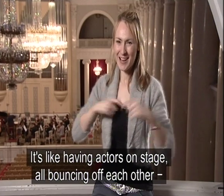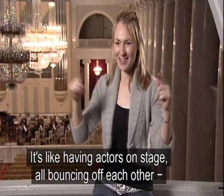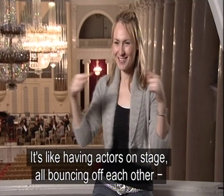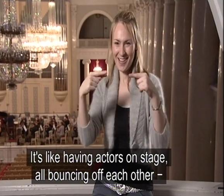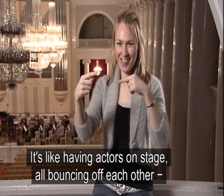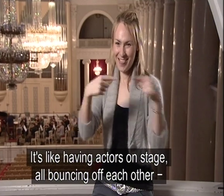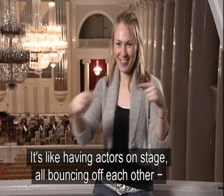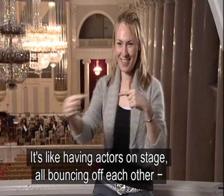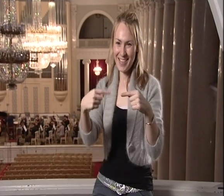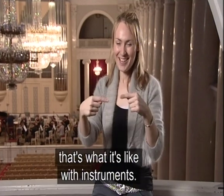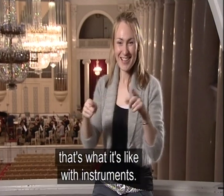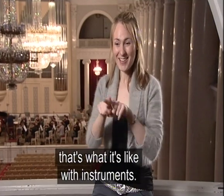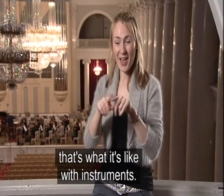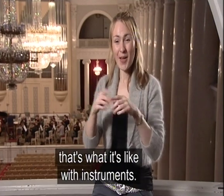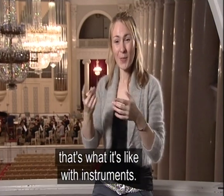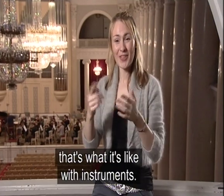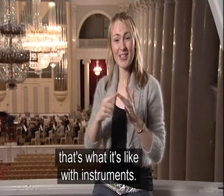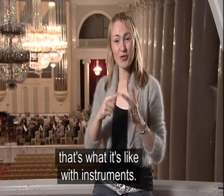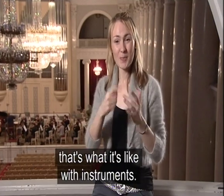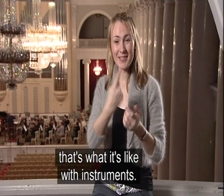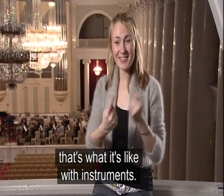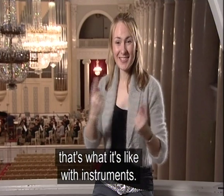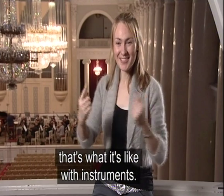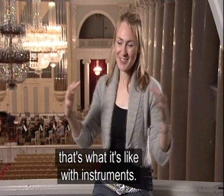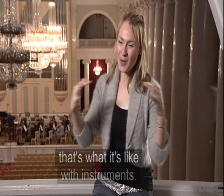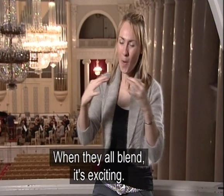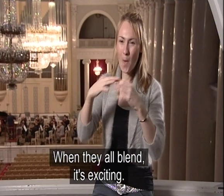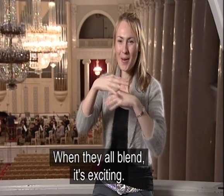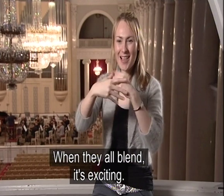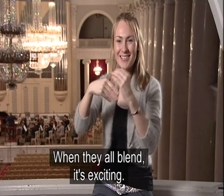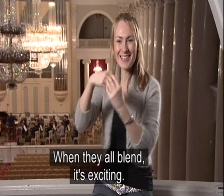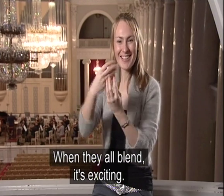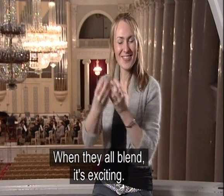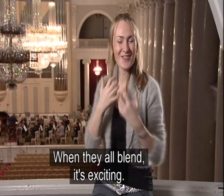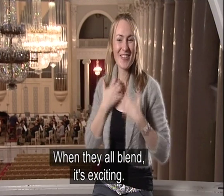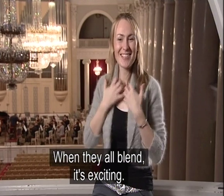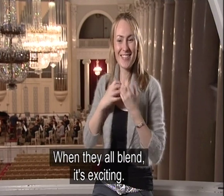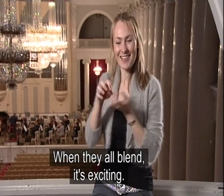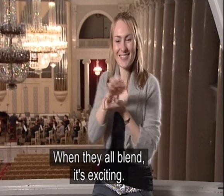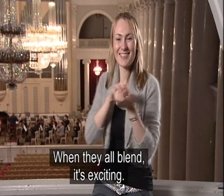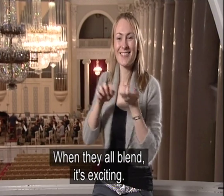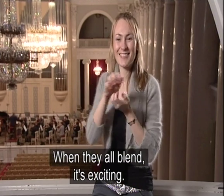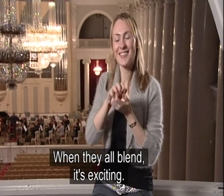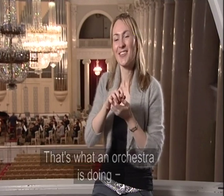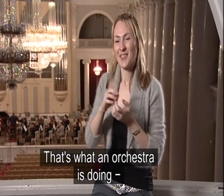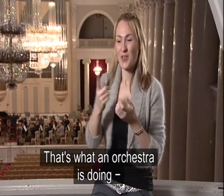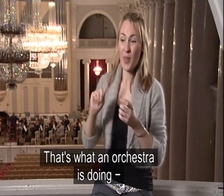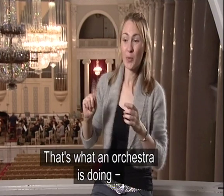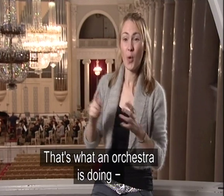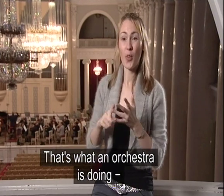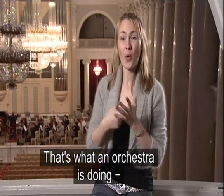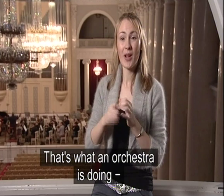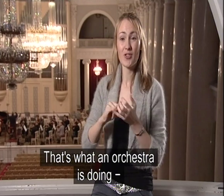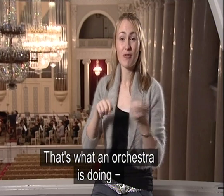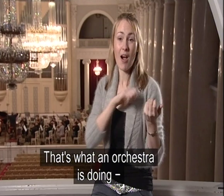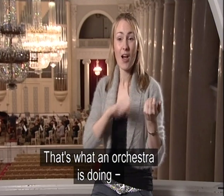off each other. That's what it's like with instruments. When they all blend, it's exciting. That's what an orchestra is